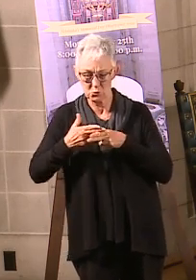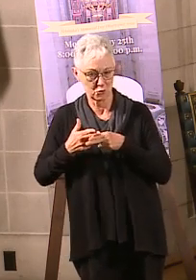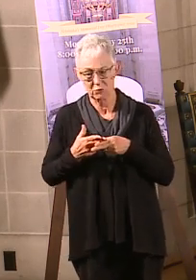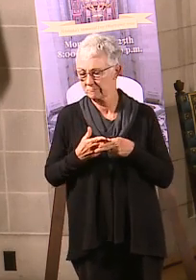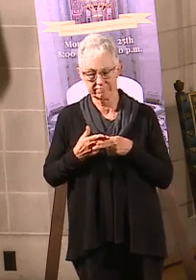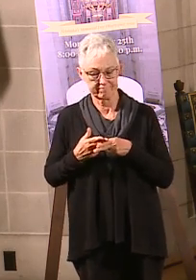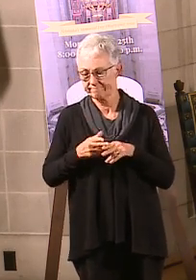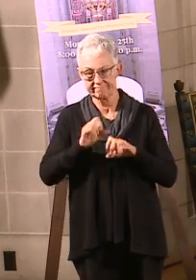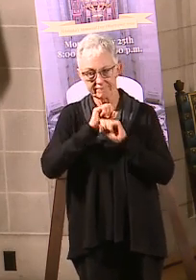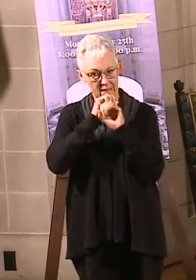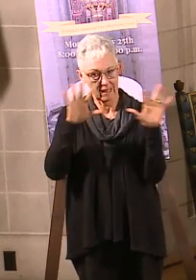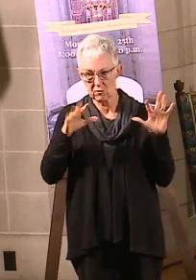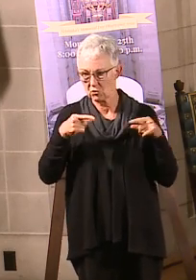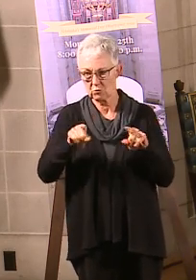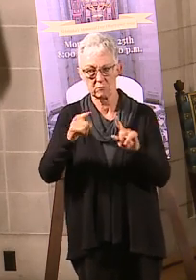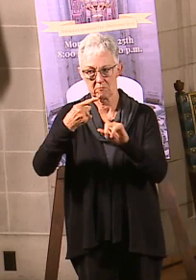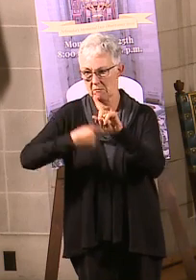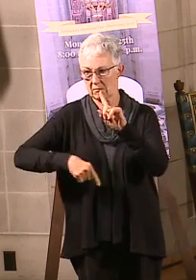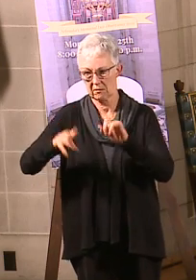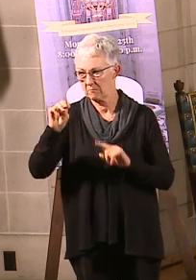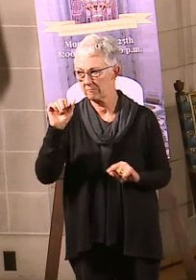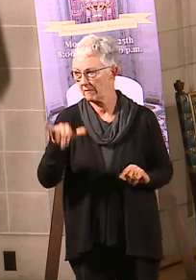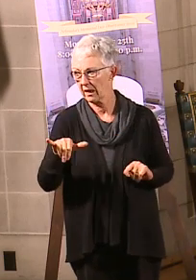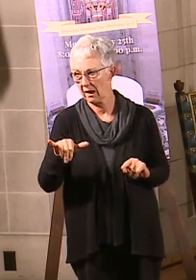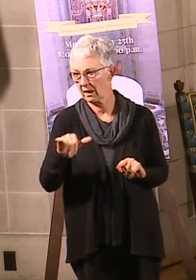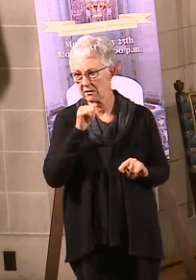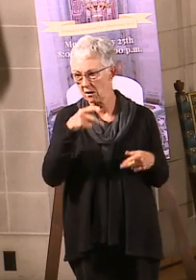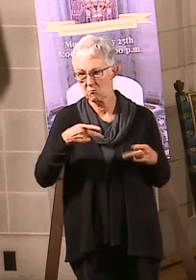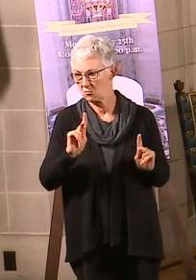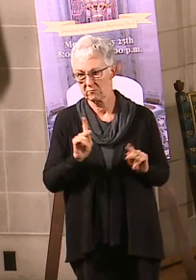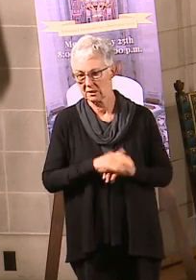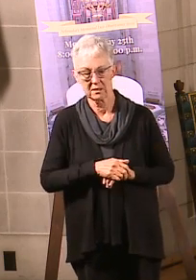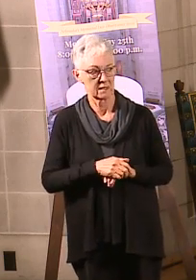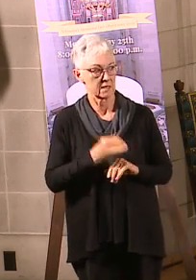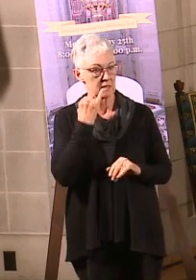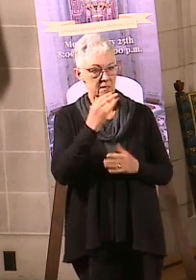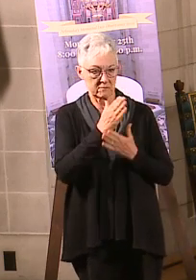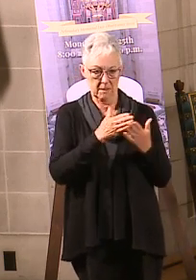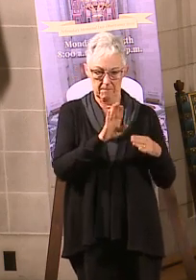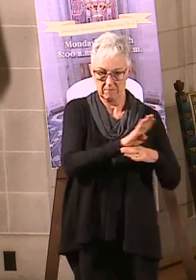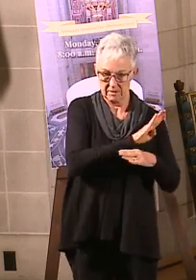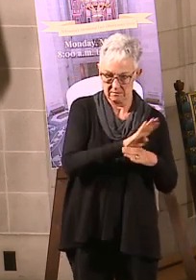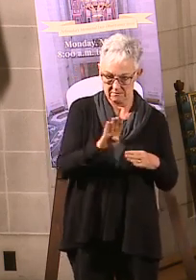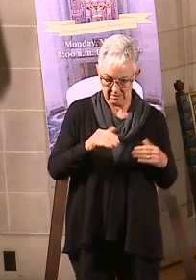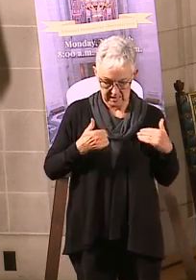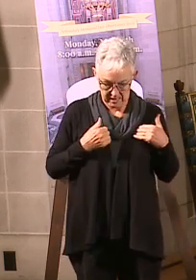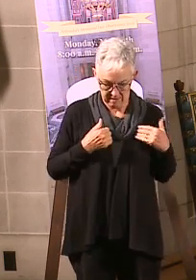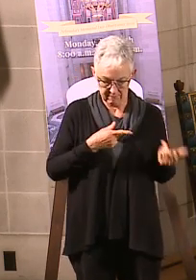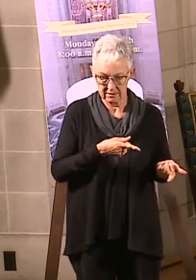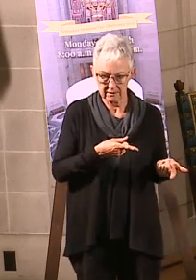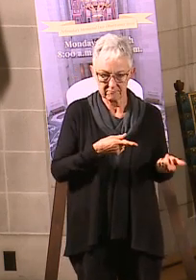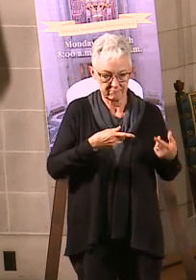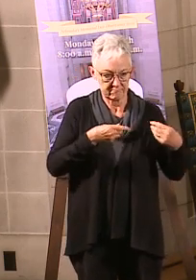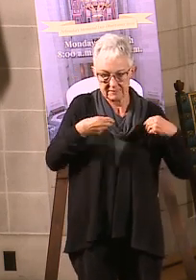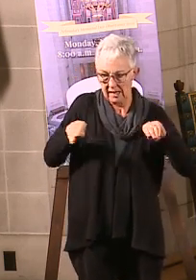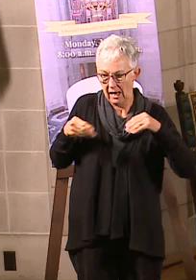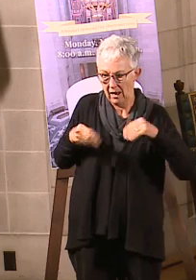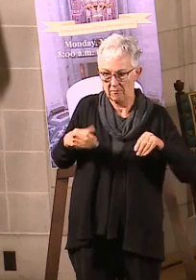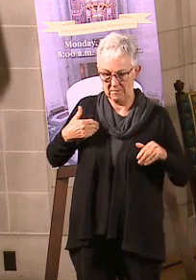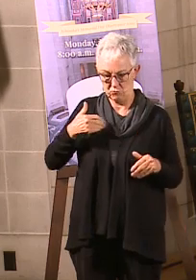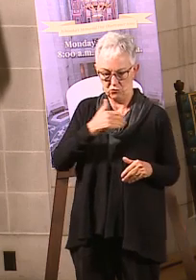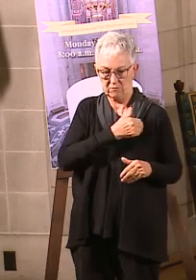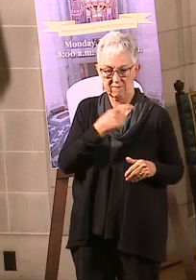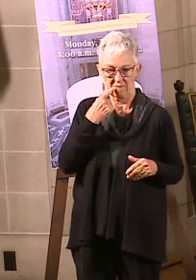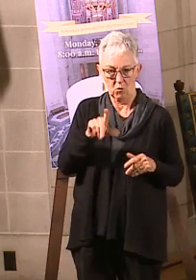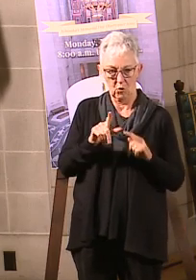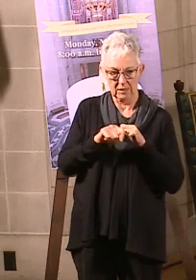May. So there's been some confusion out there about that. Obviously, if there's businesses that sell memberships and they